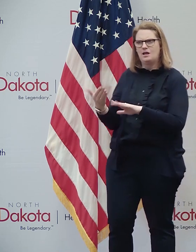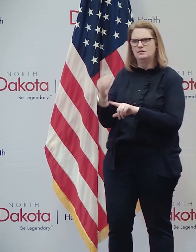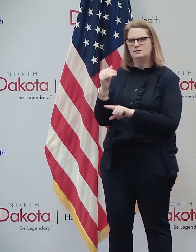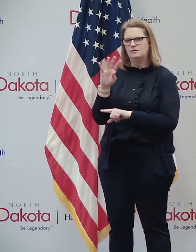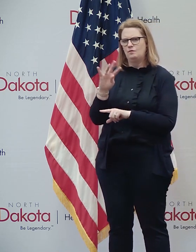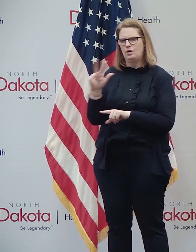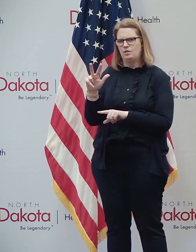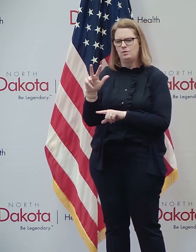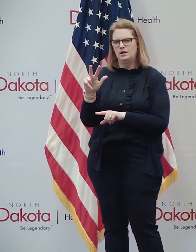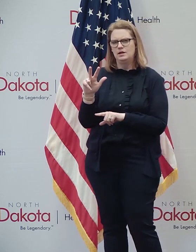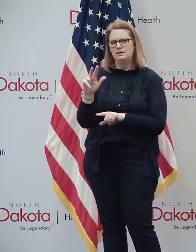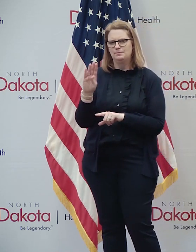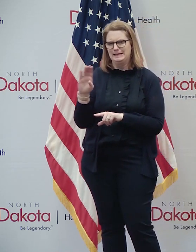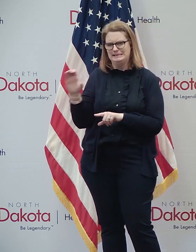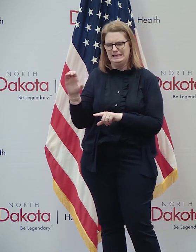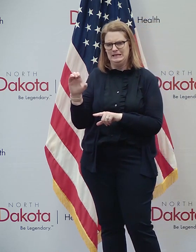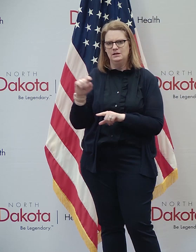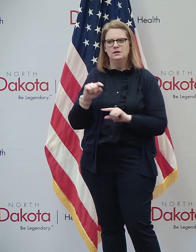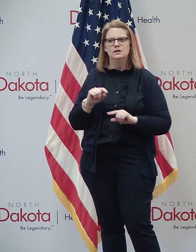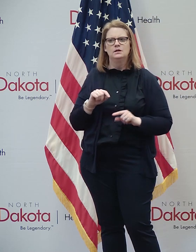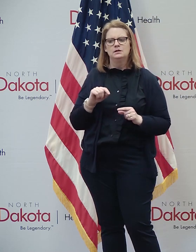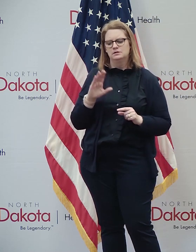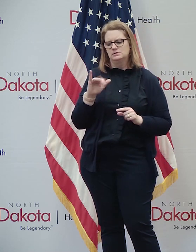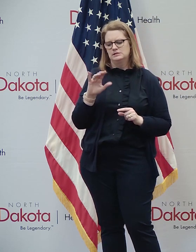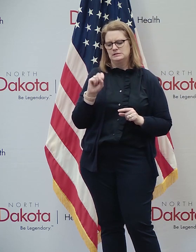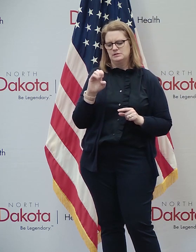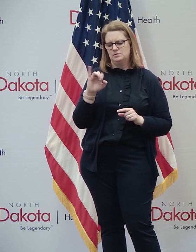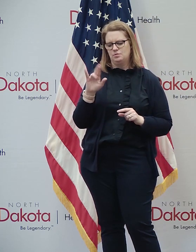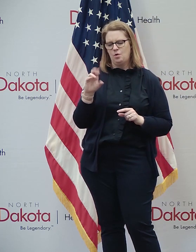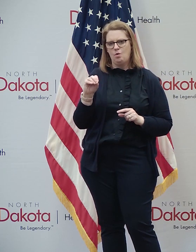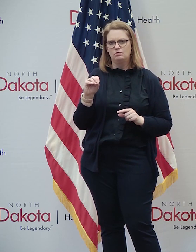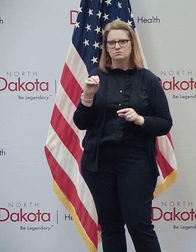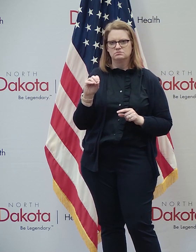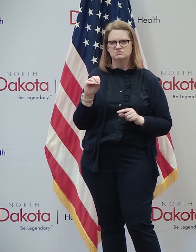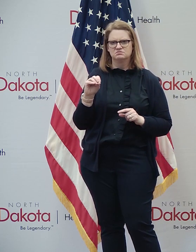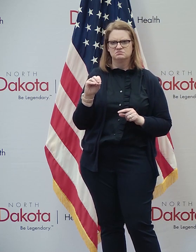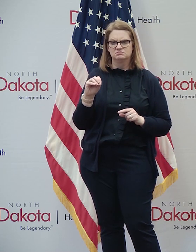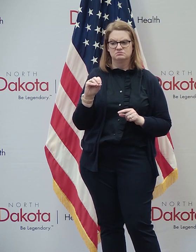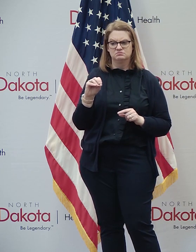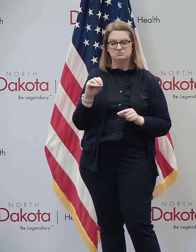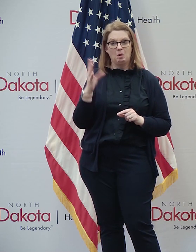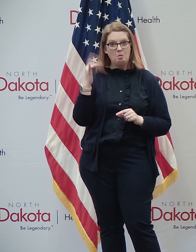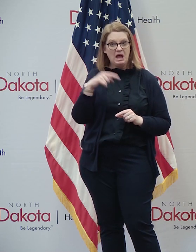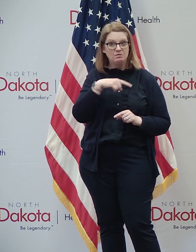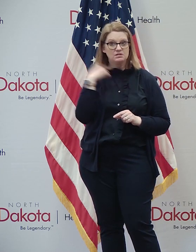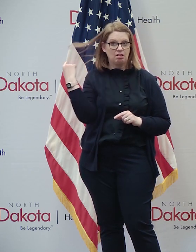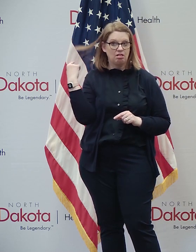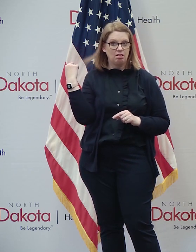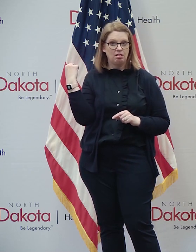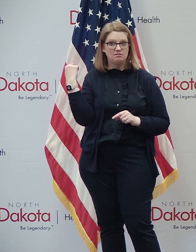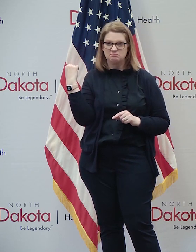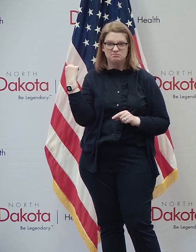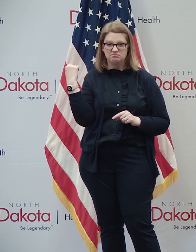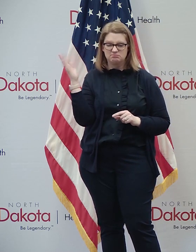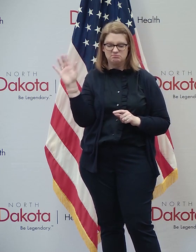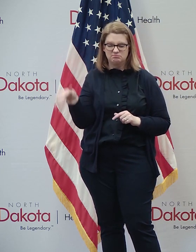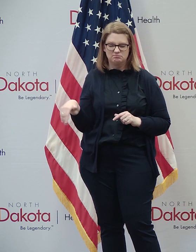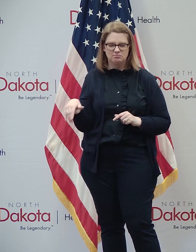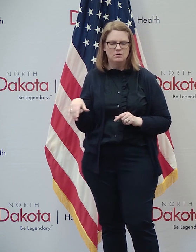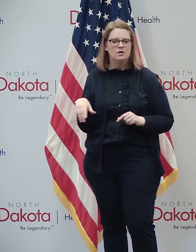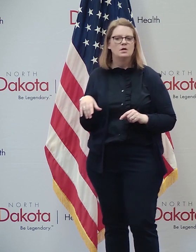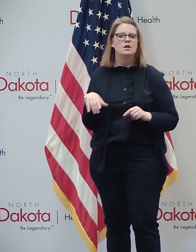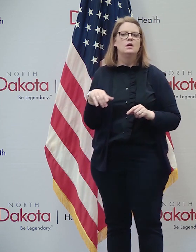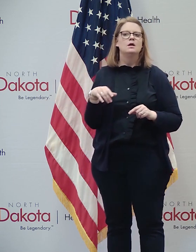in their life. And Cicero, who was a Roman philosopher and leader that